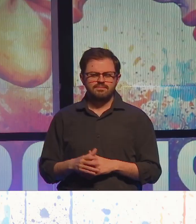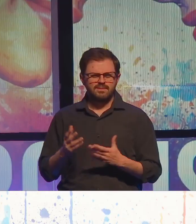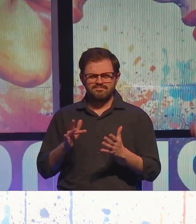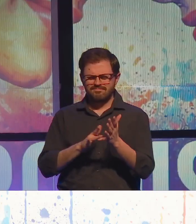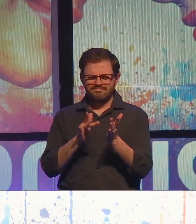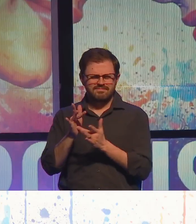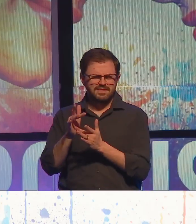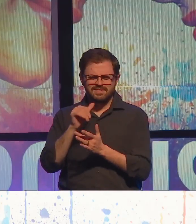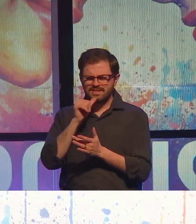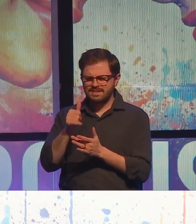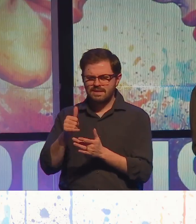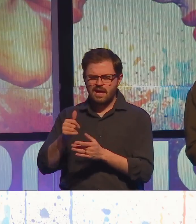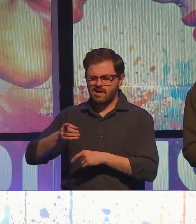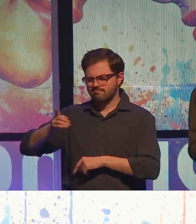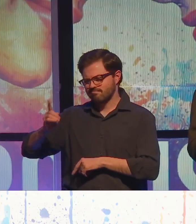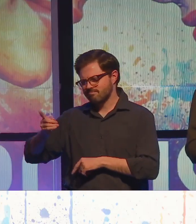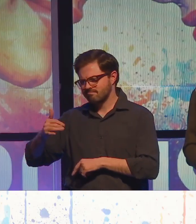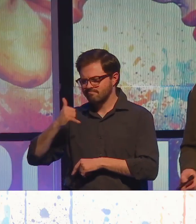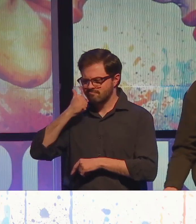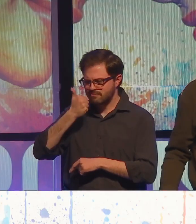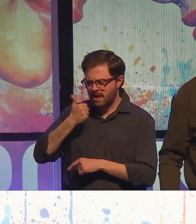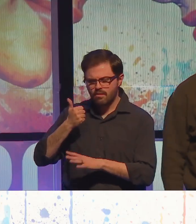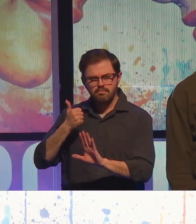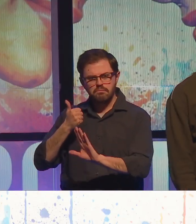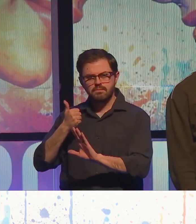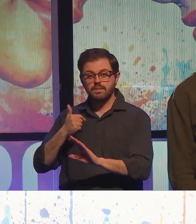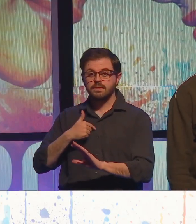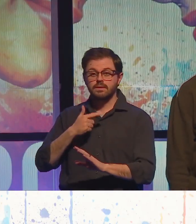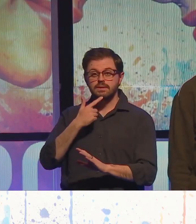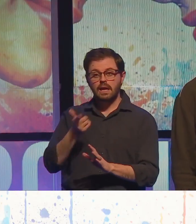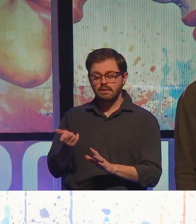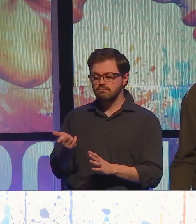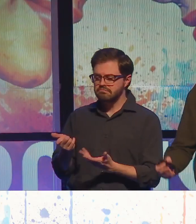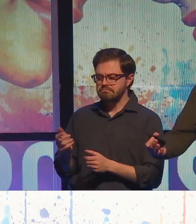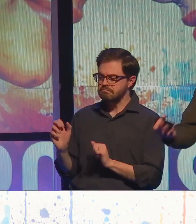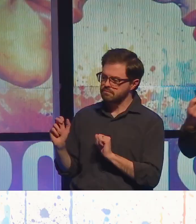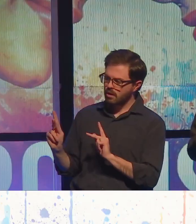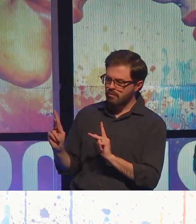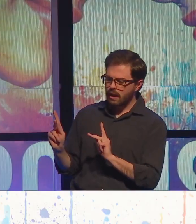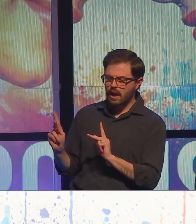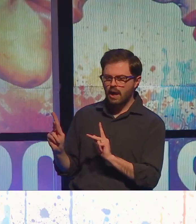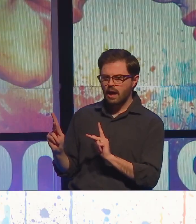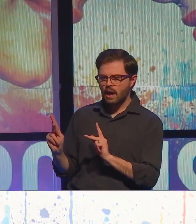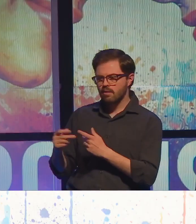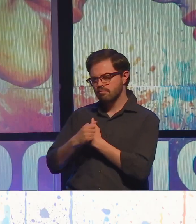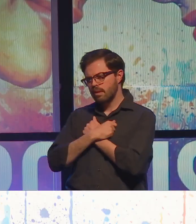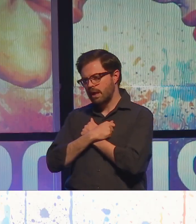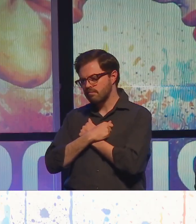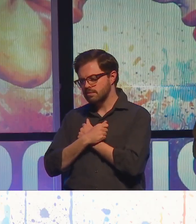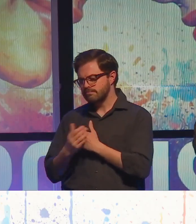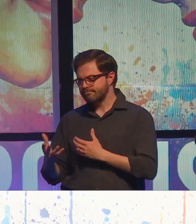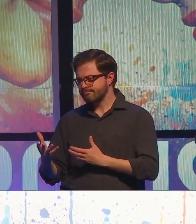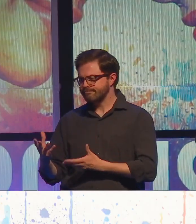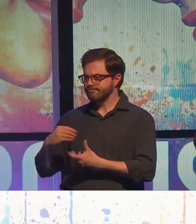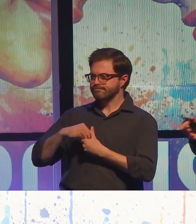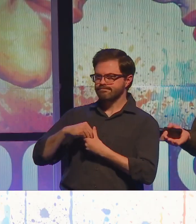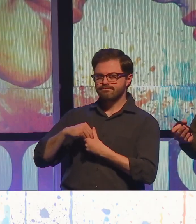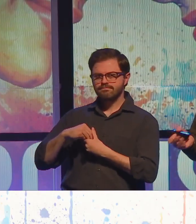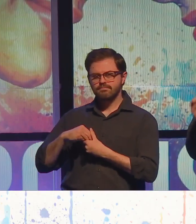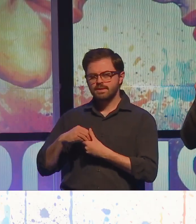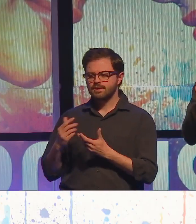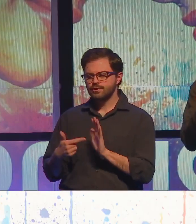Jesus doesn't shame. He says, okay. Okay, beloved, come here. Here it